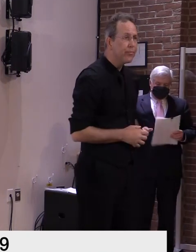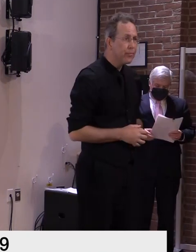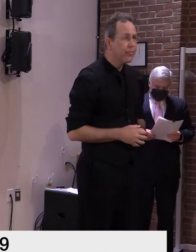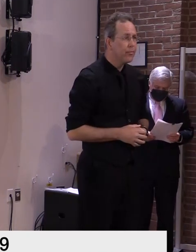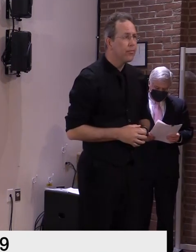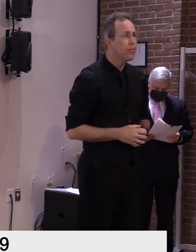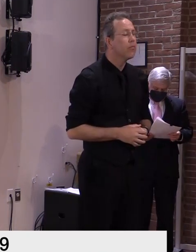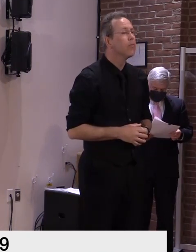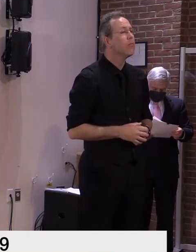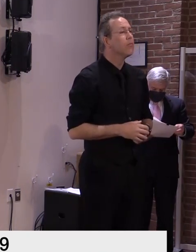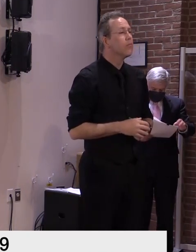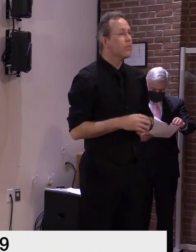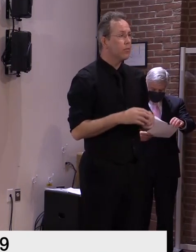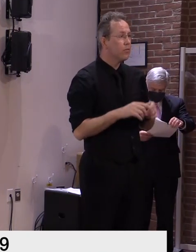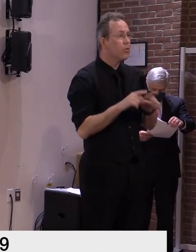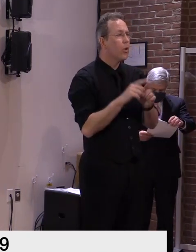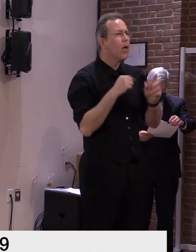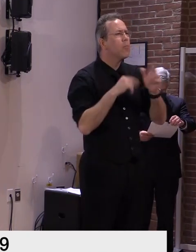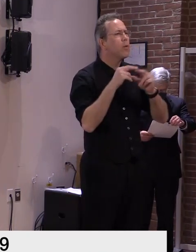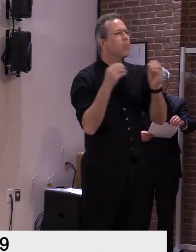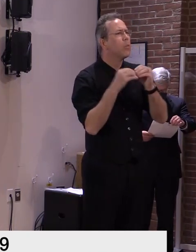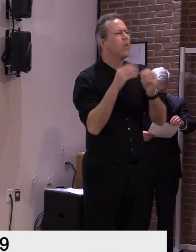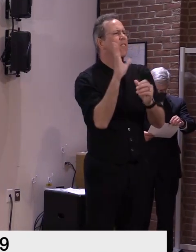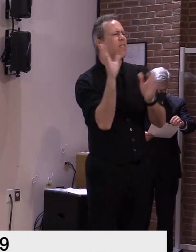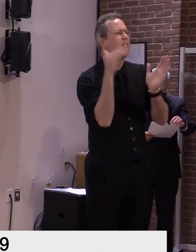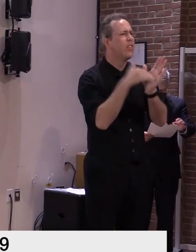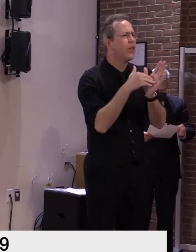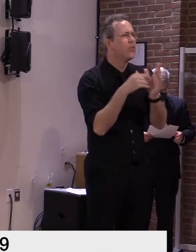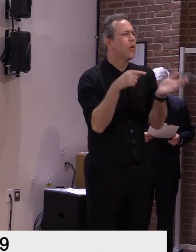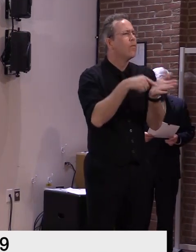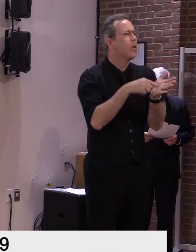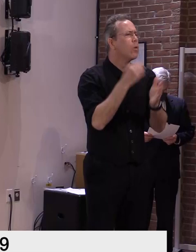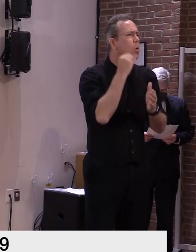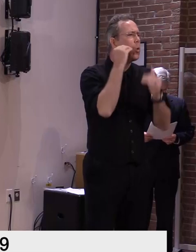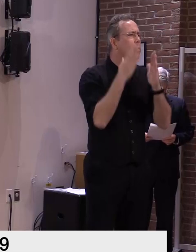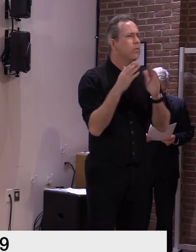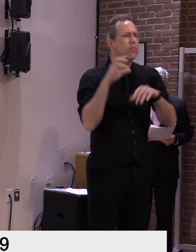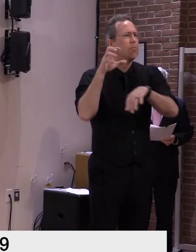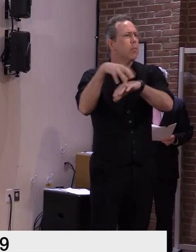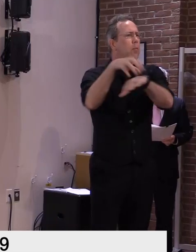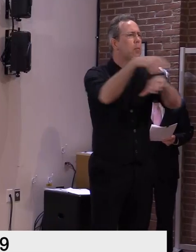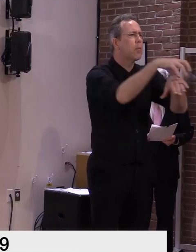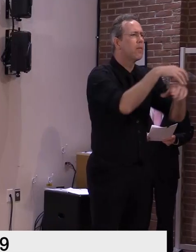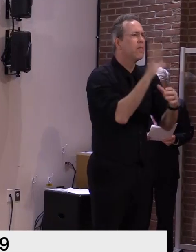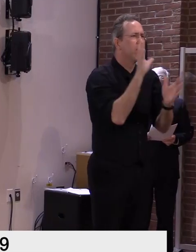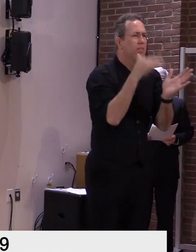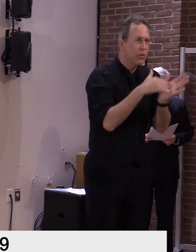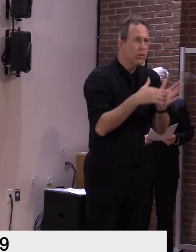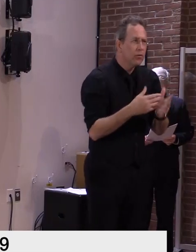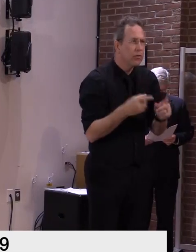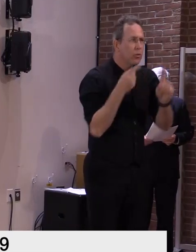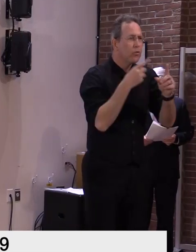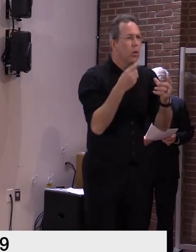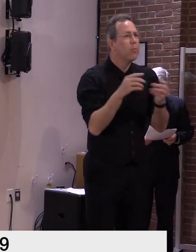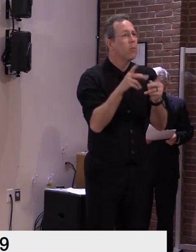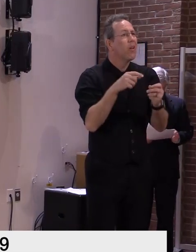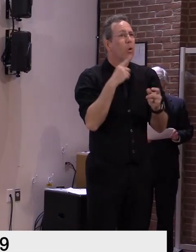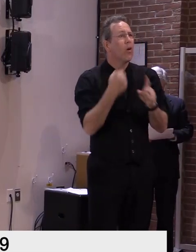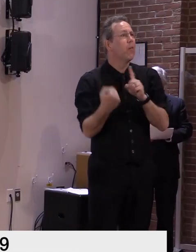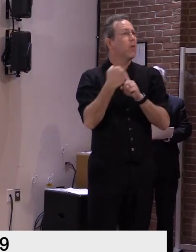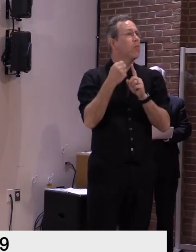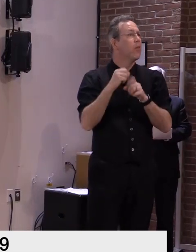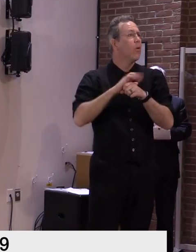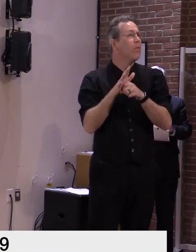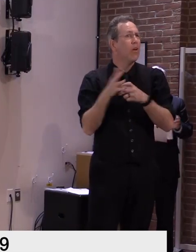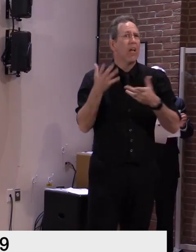5,000 housing units to help middle-income families who've been priced out of the market. Third, we